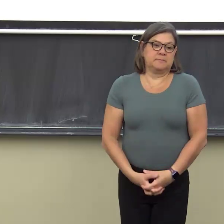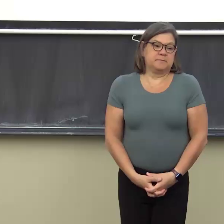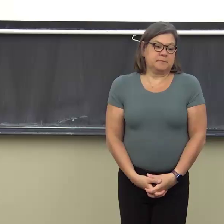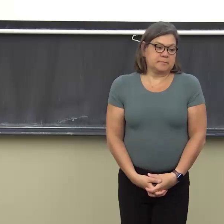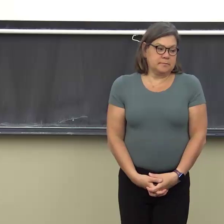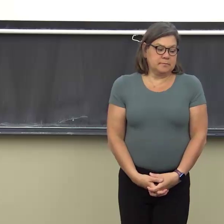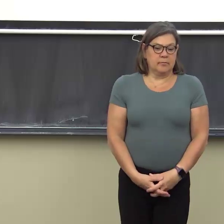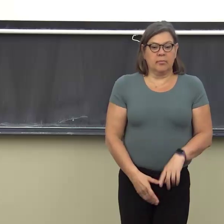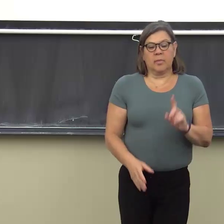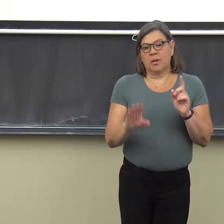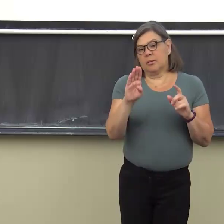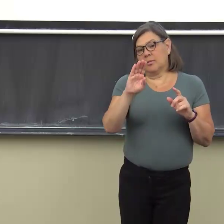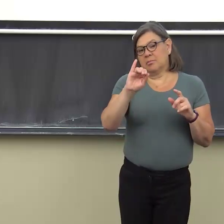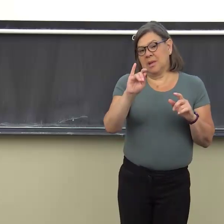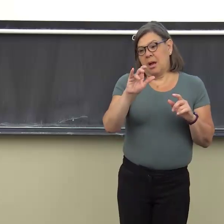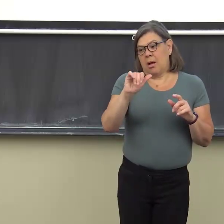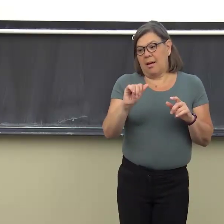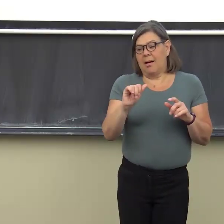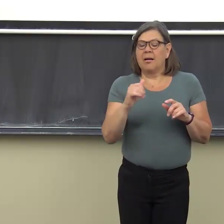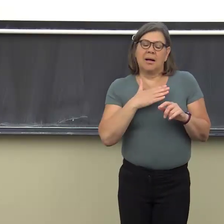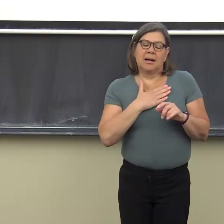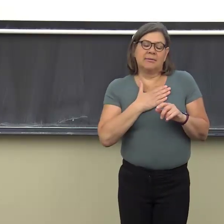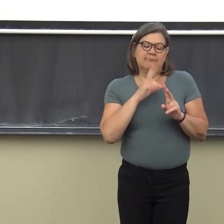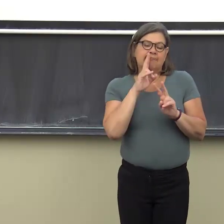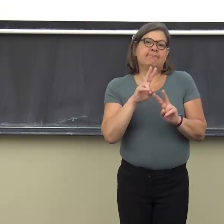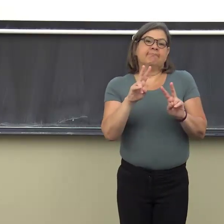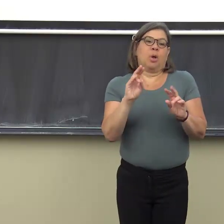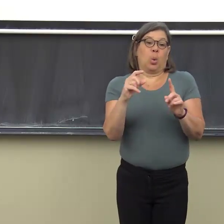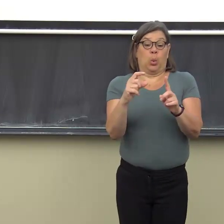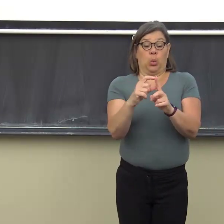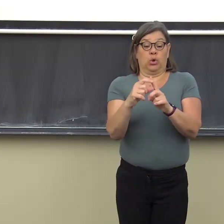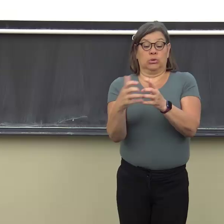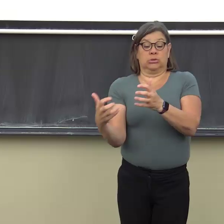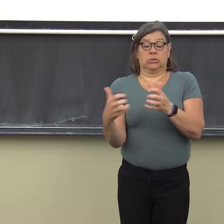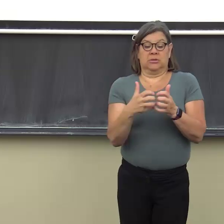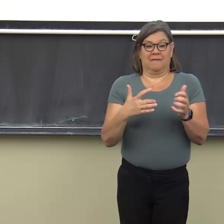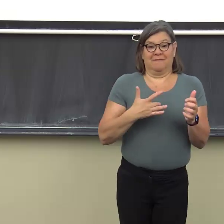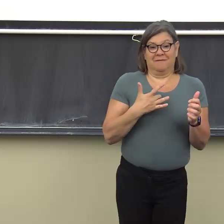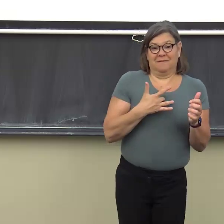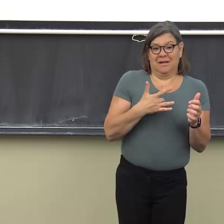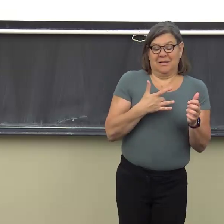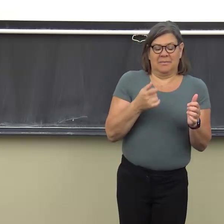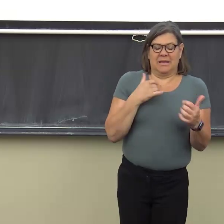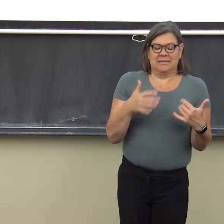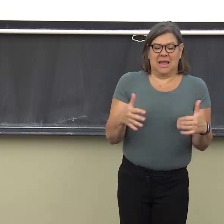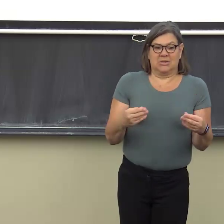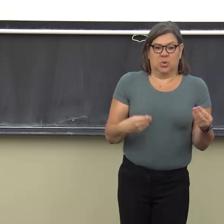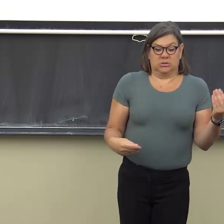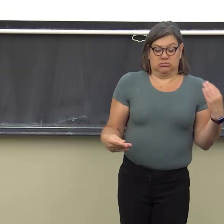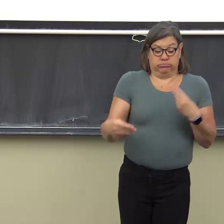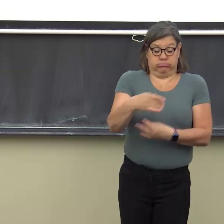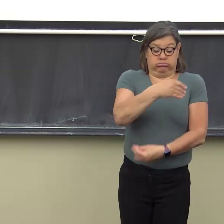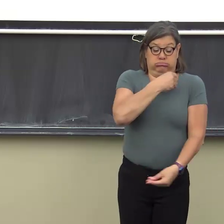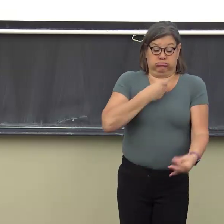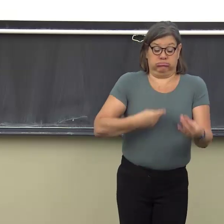Yeah, I really admire putting words to those feelings, because they're just coursing throughout everything at the moment. And I think there's